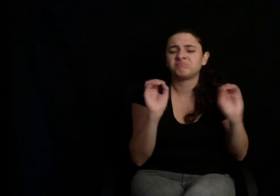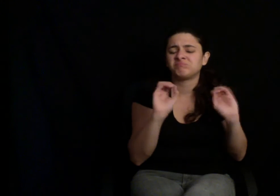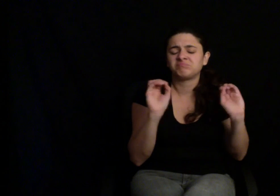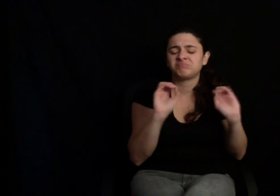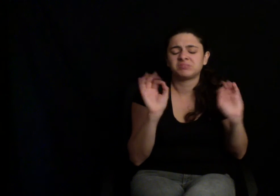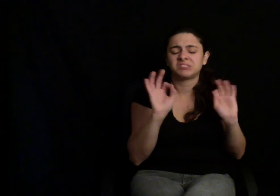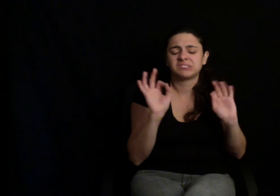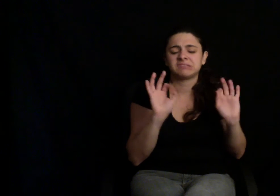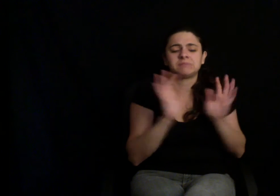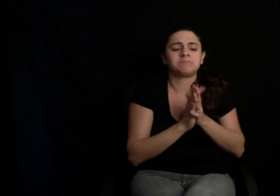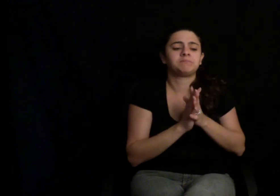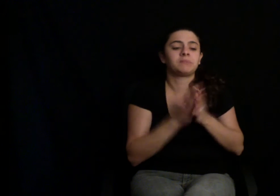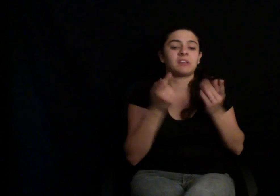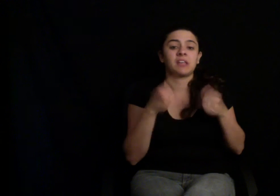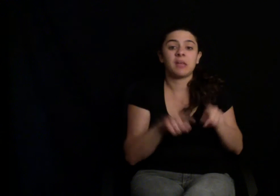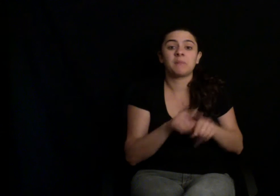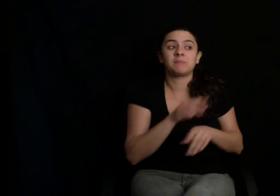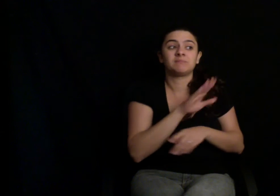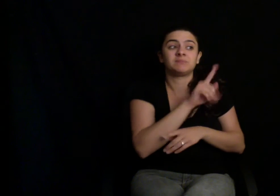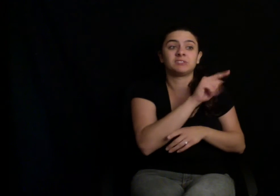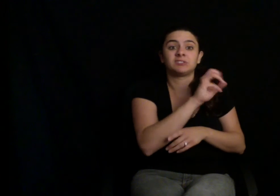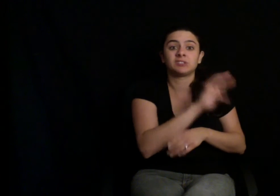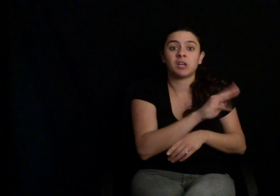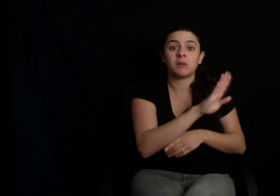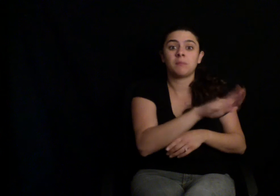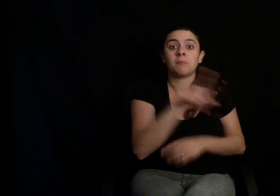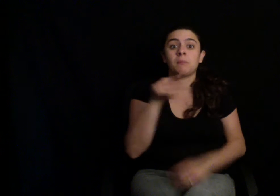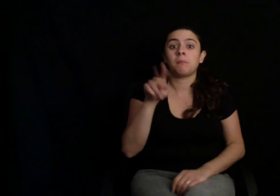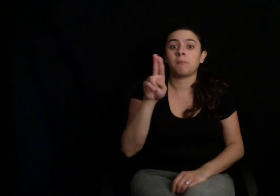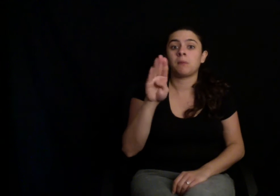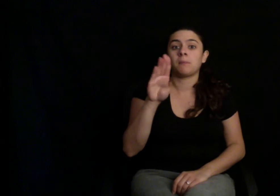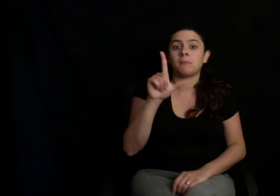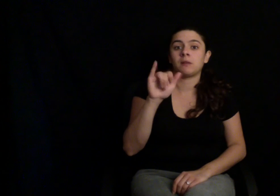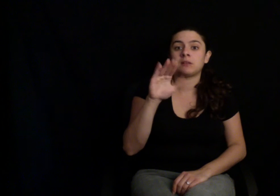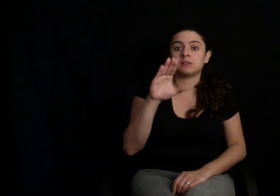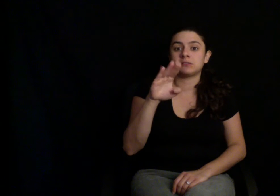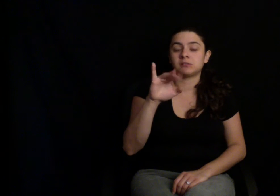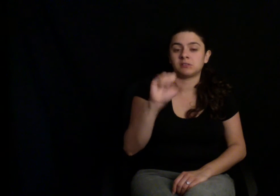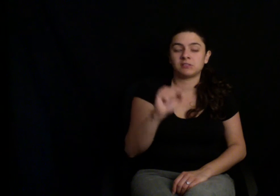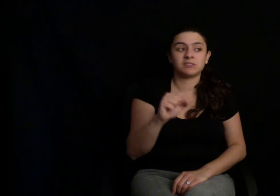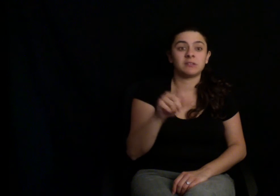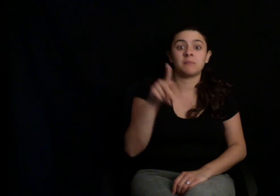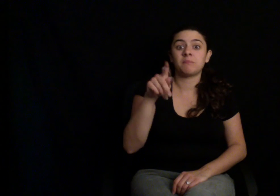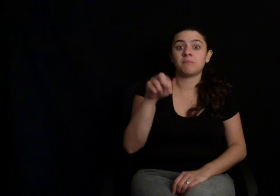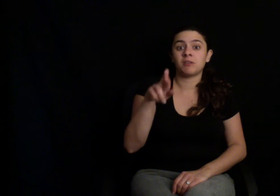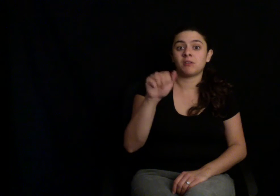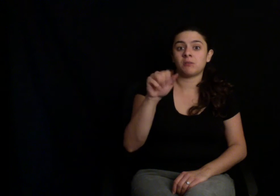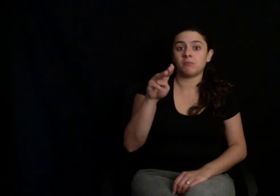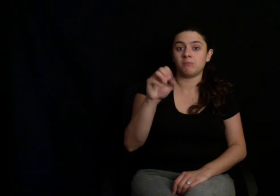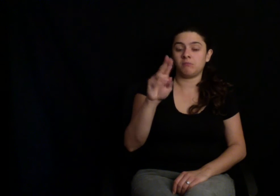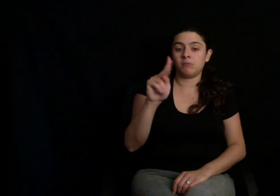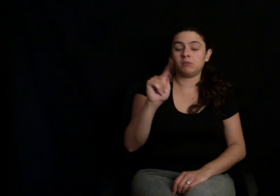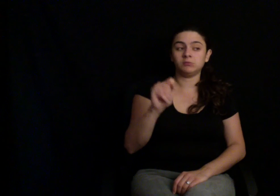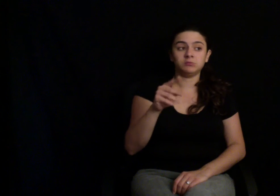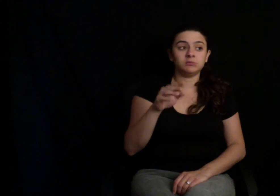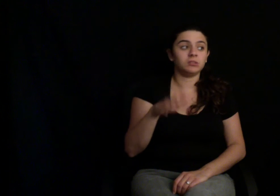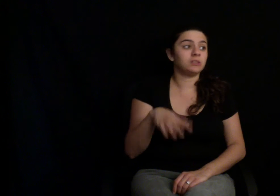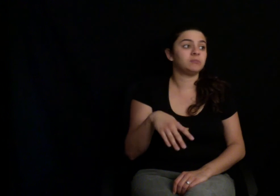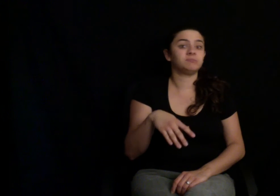contacted Tom Cruise's publicist, Christopher McQuarrie's publicist, and even Paramount's marketing department. Not only did we get turned down by all parties, but